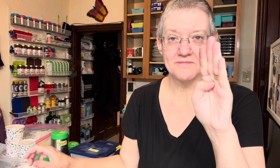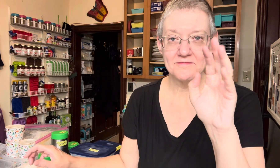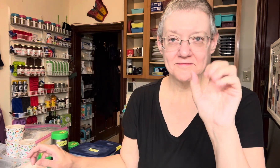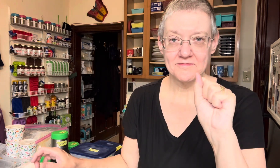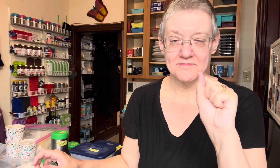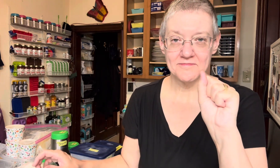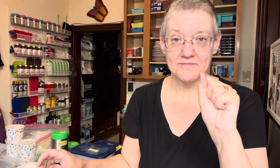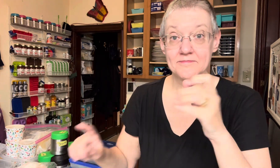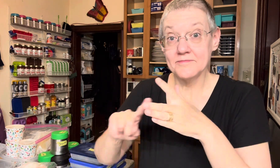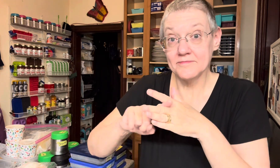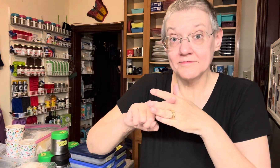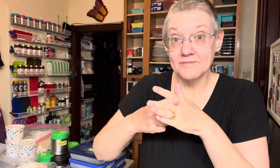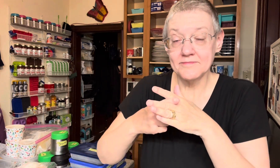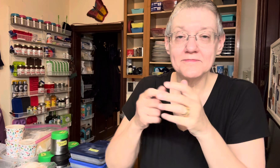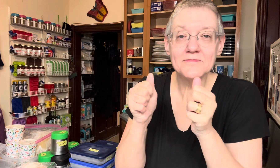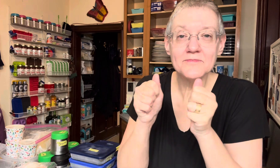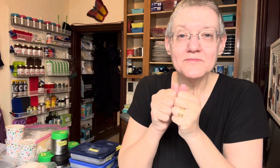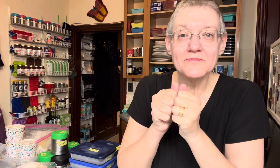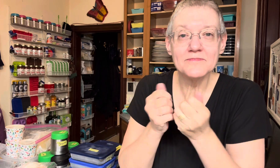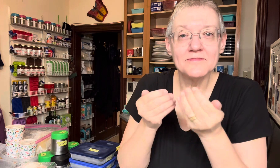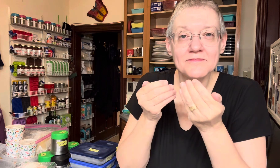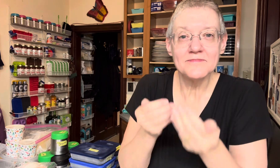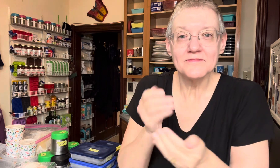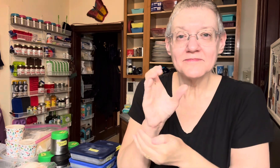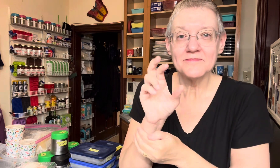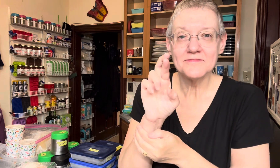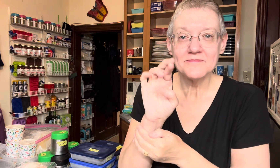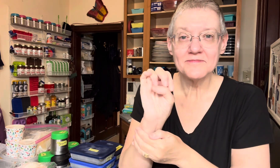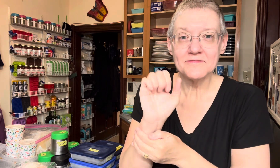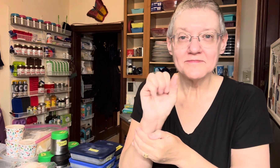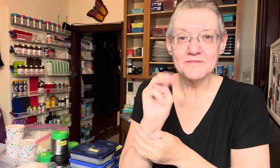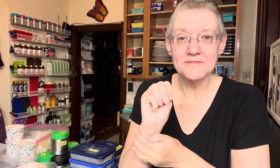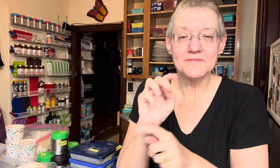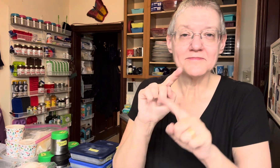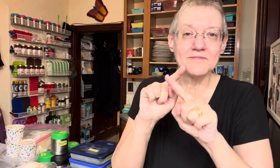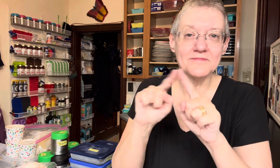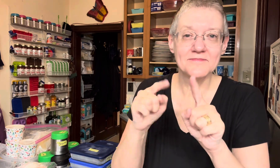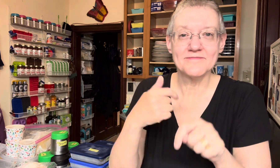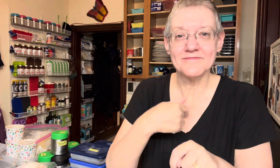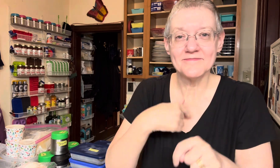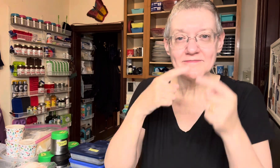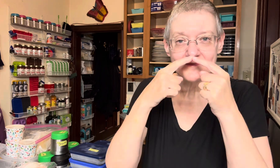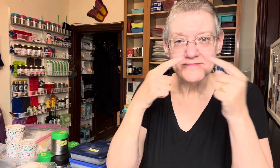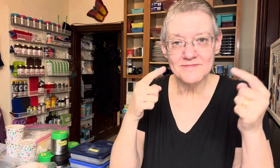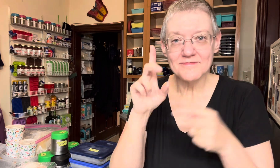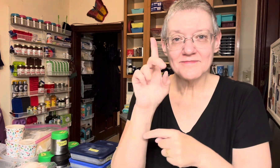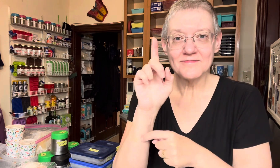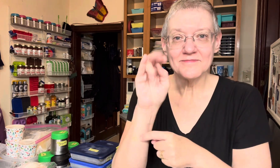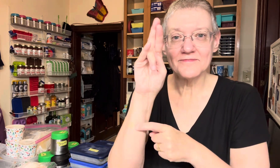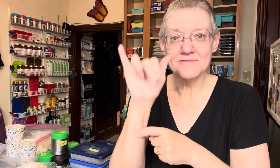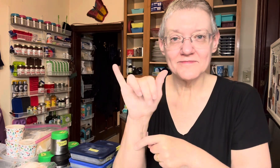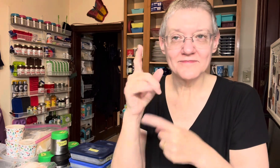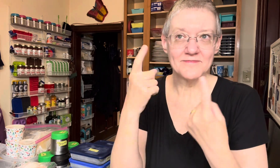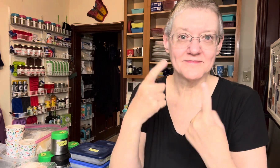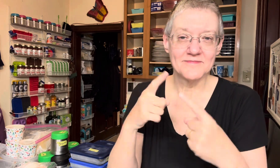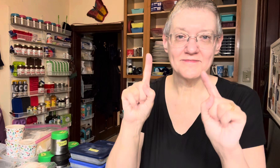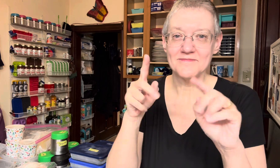No added carbs with that. In the beginning, I had my coffee with heavy cream, but I'm allergic to dairy.